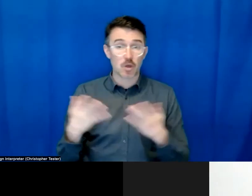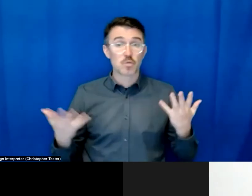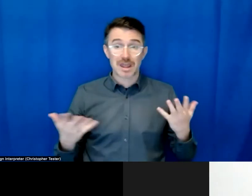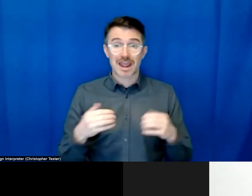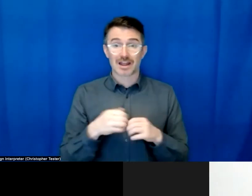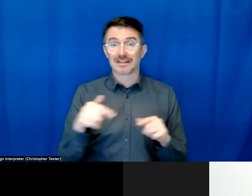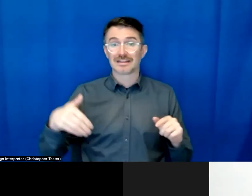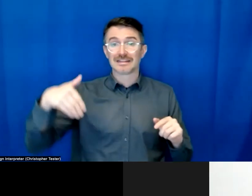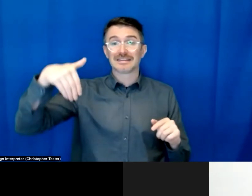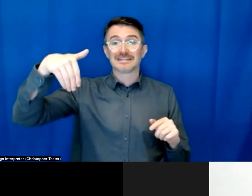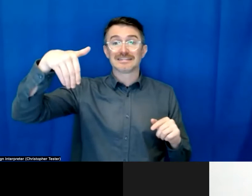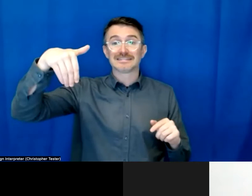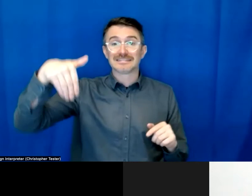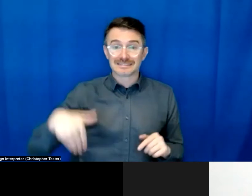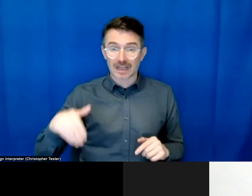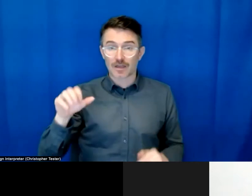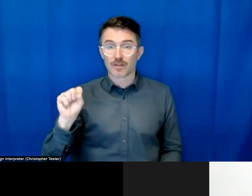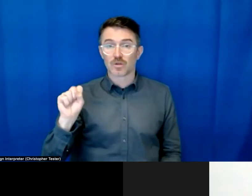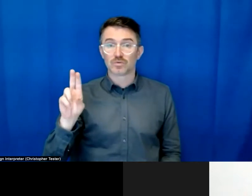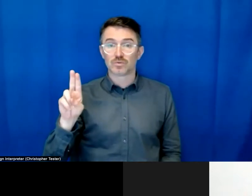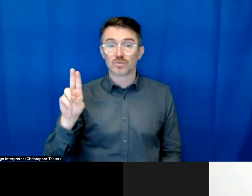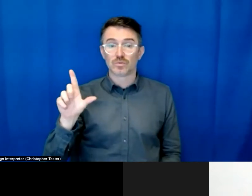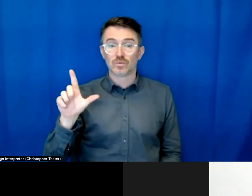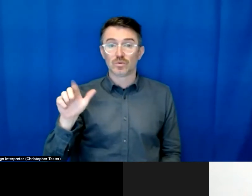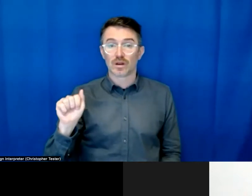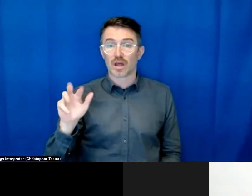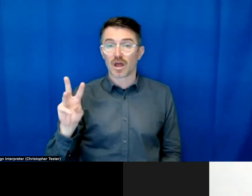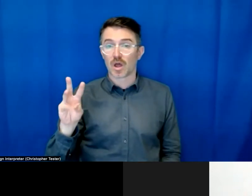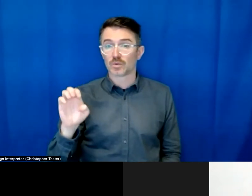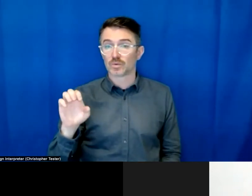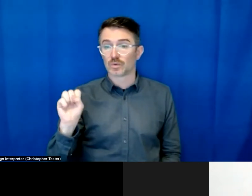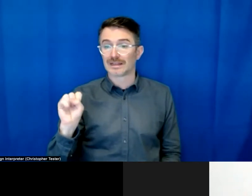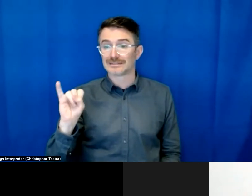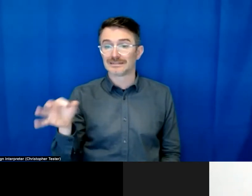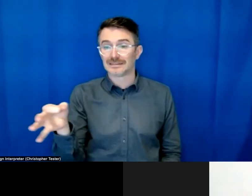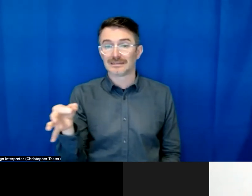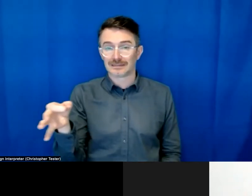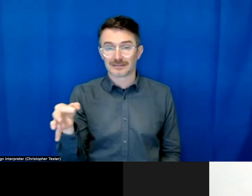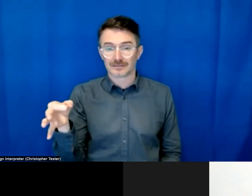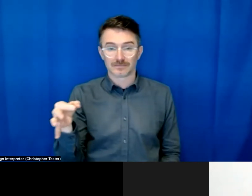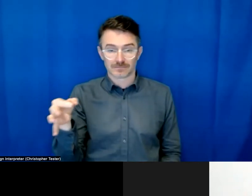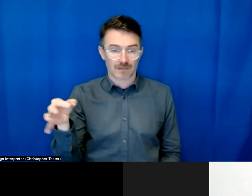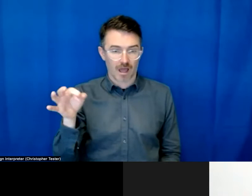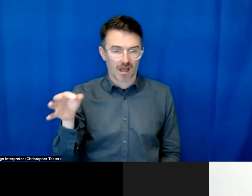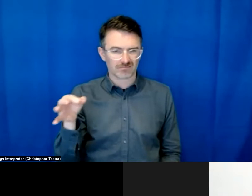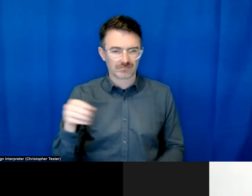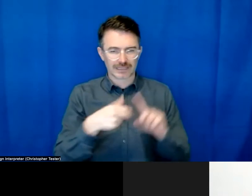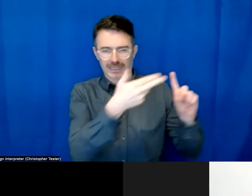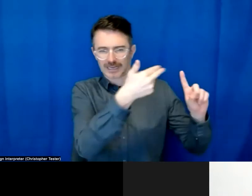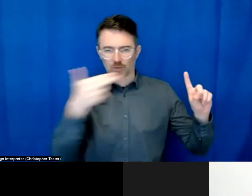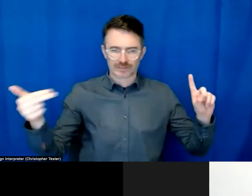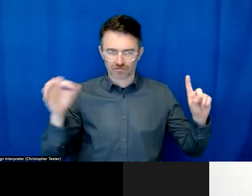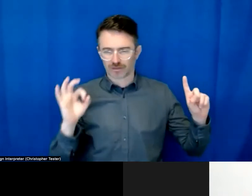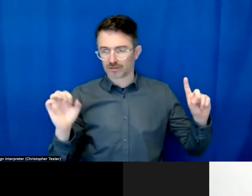in decision-making process in climate action at the community level and recommendation to support women with disability and their